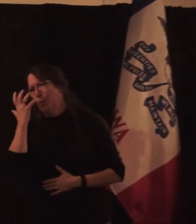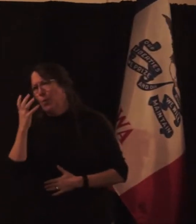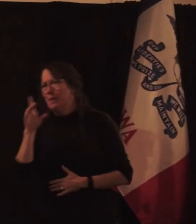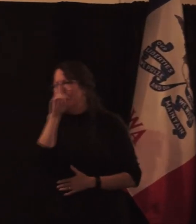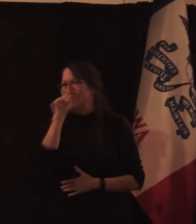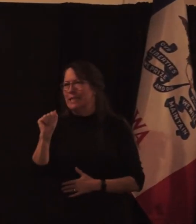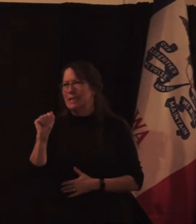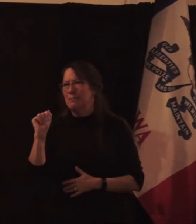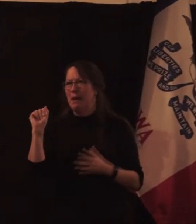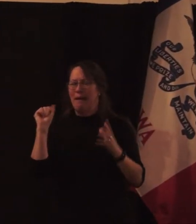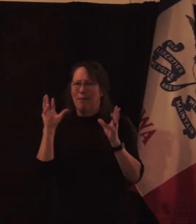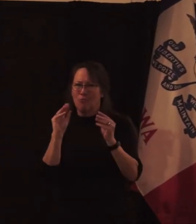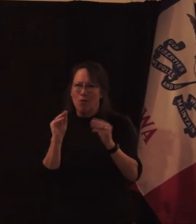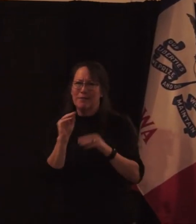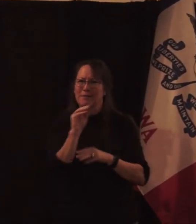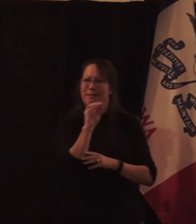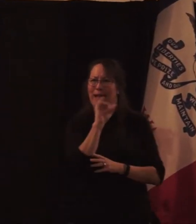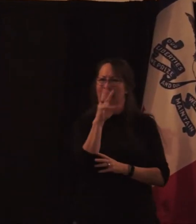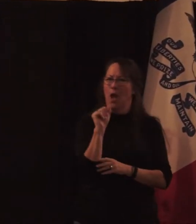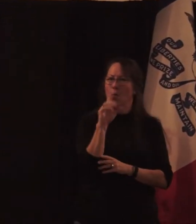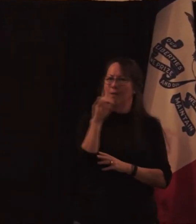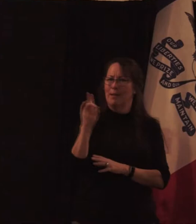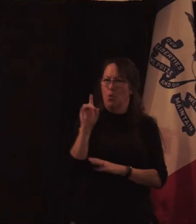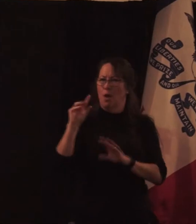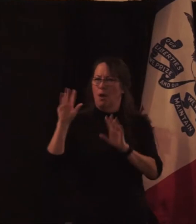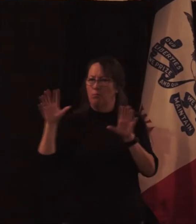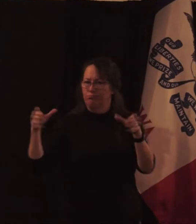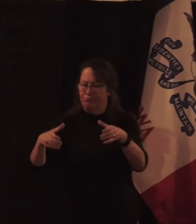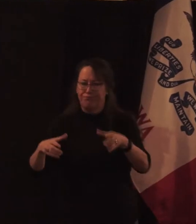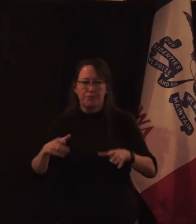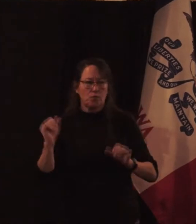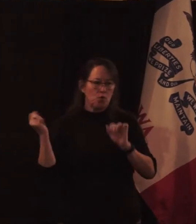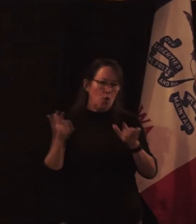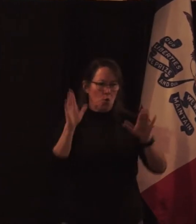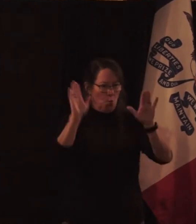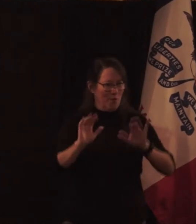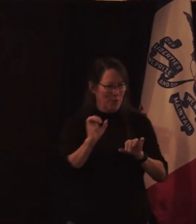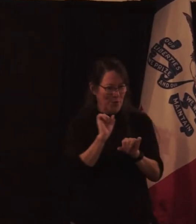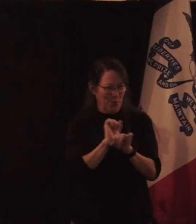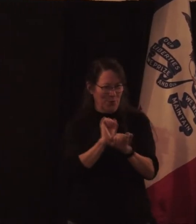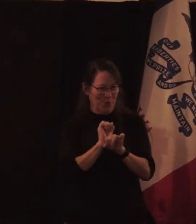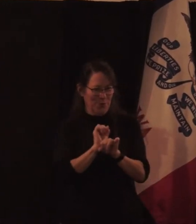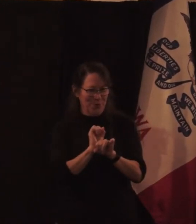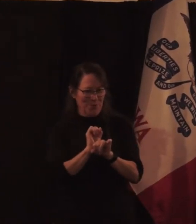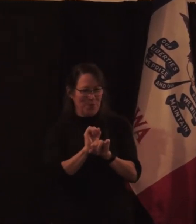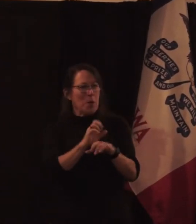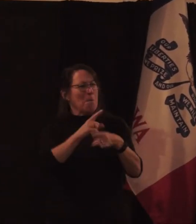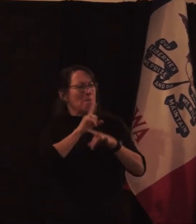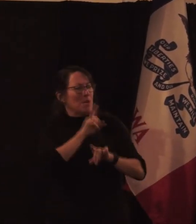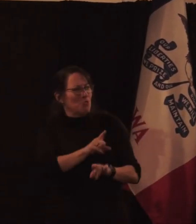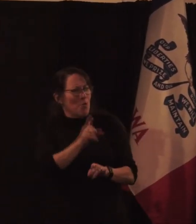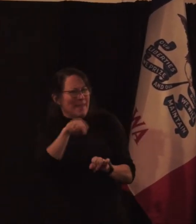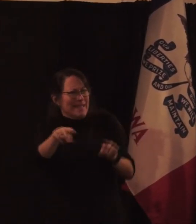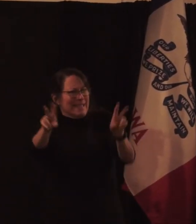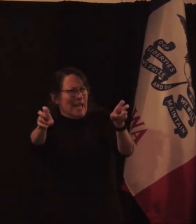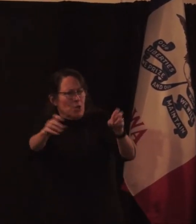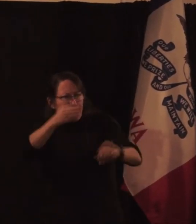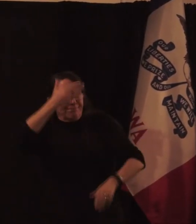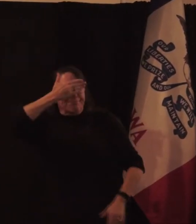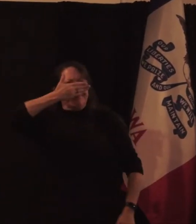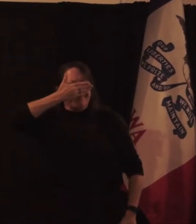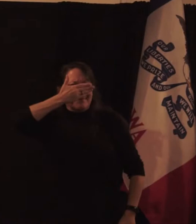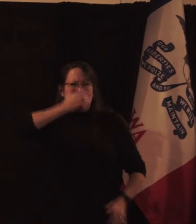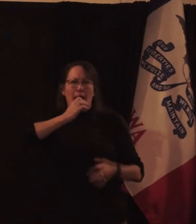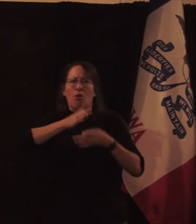the Disability Caucus for the Iowa Democratic Party and all your wonderful work and making sure these issues get in the forefront